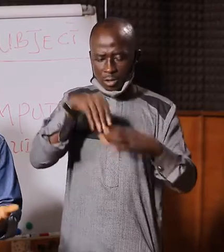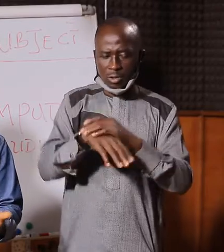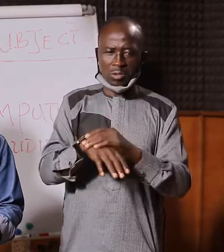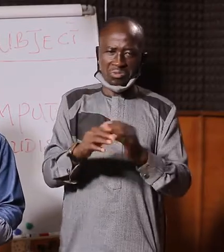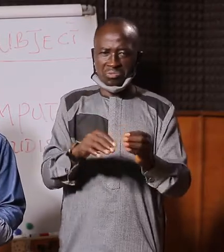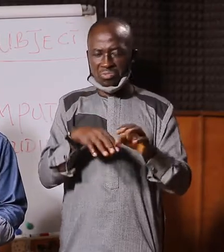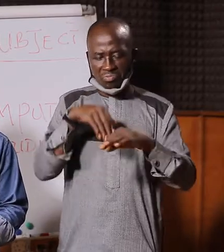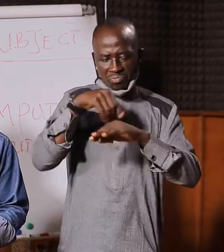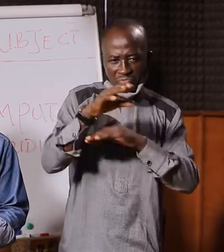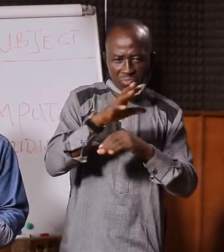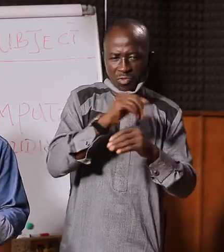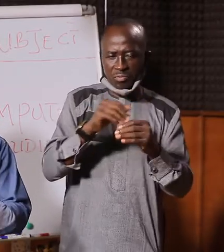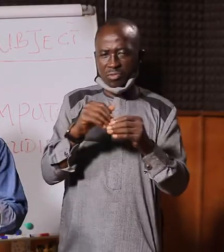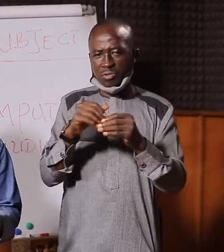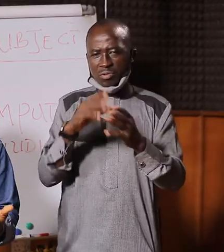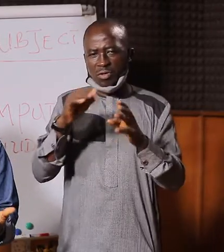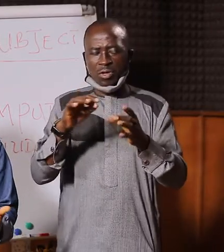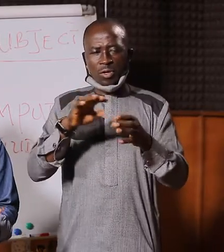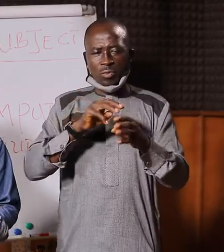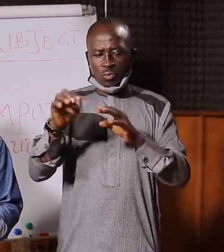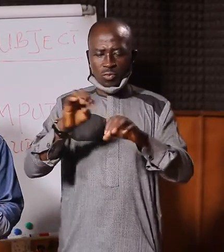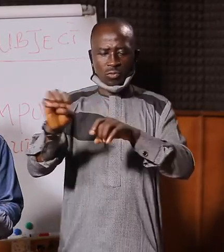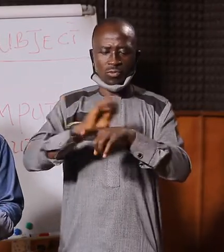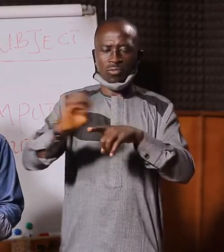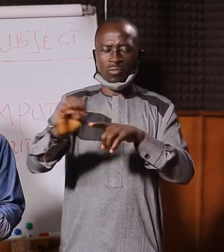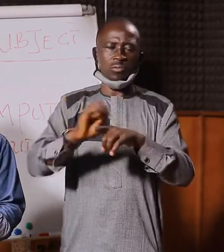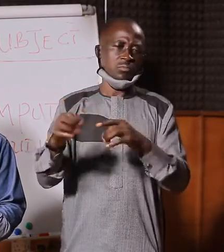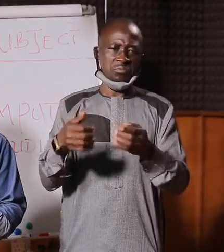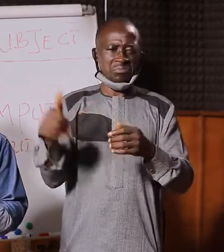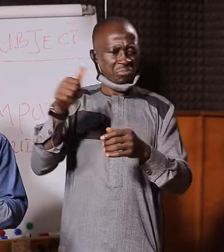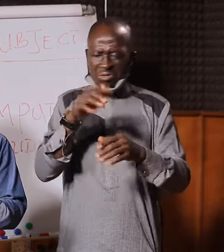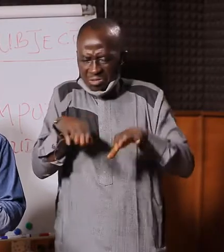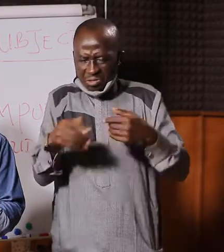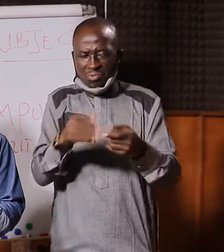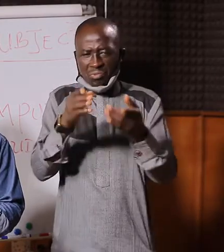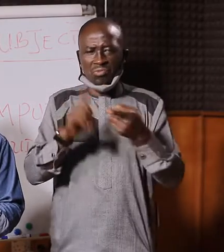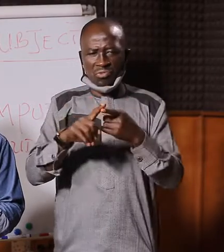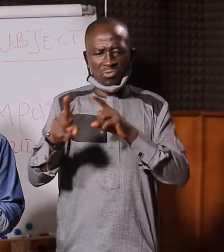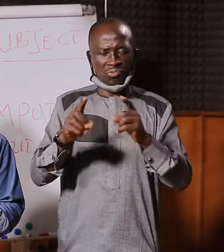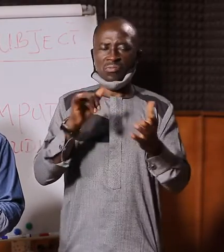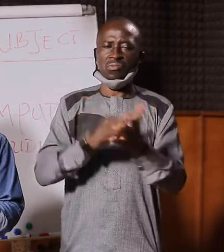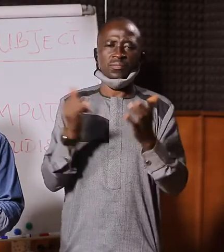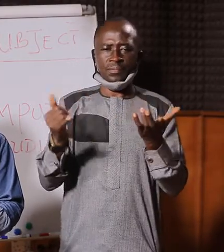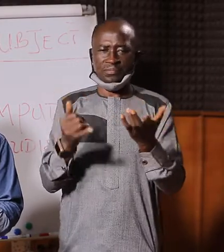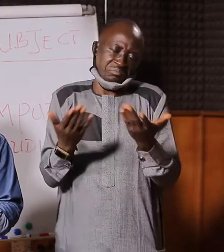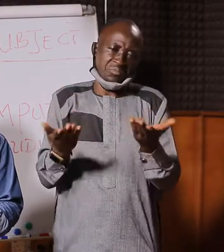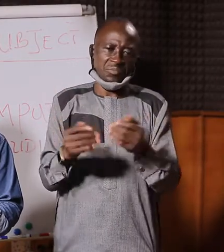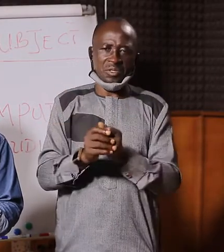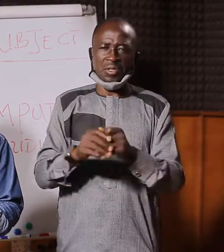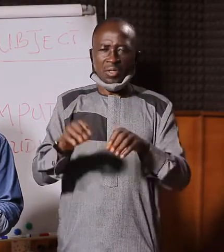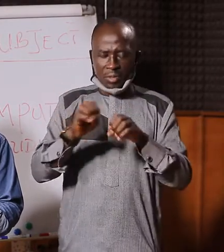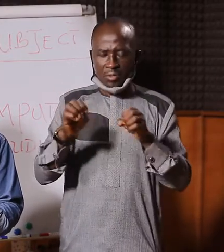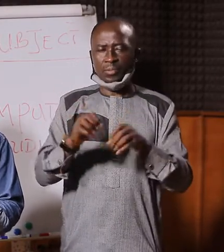be sent through the web or whatsoever the means you electronically. Let's just call them